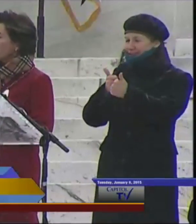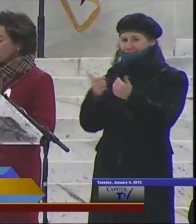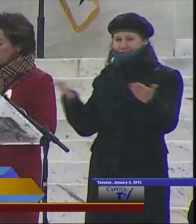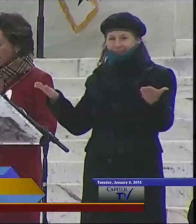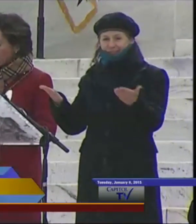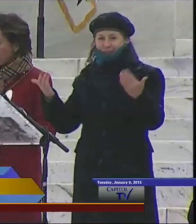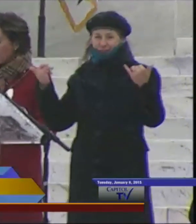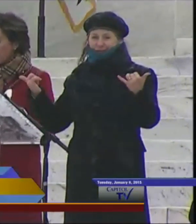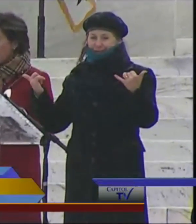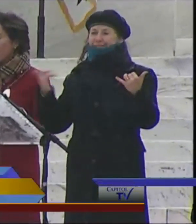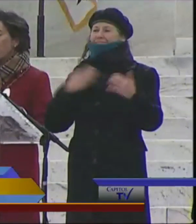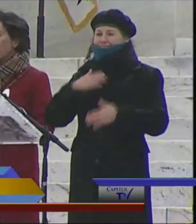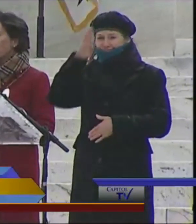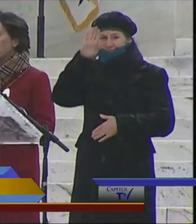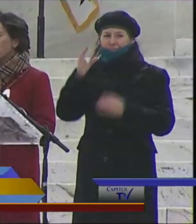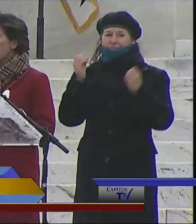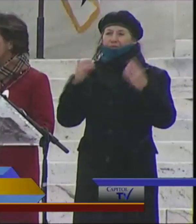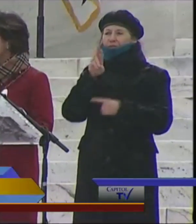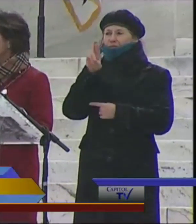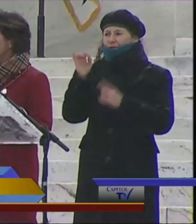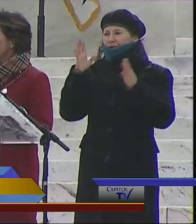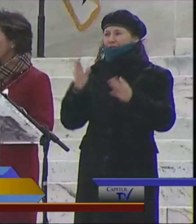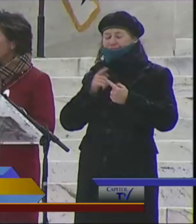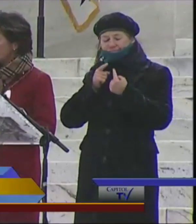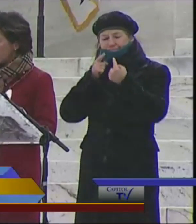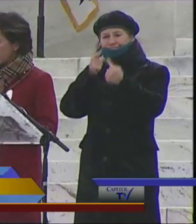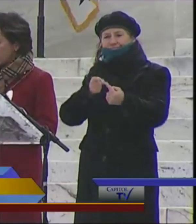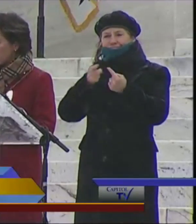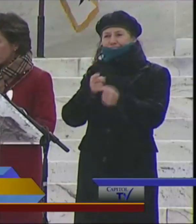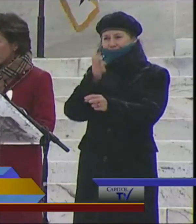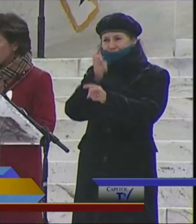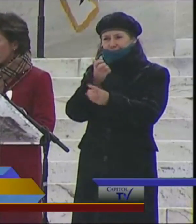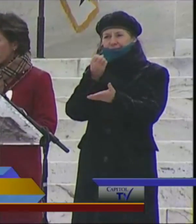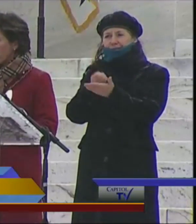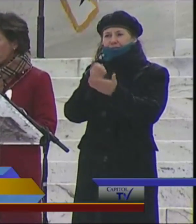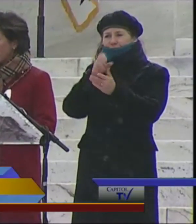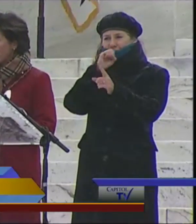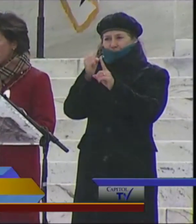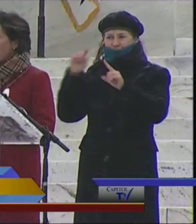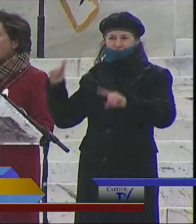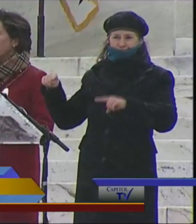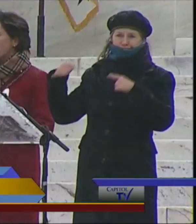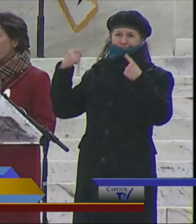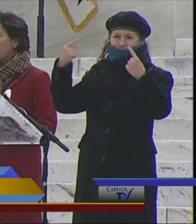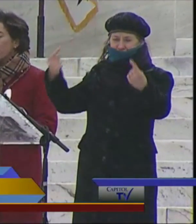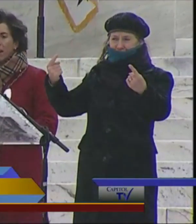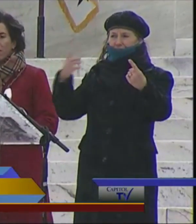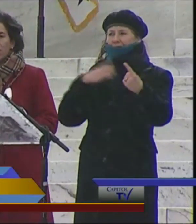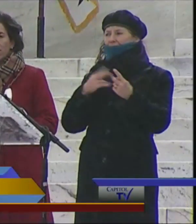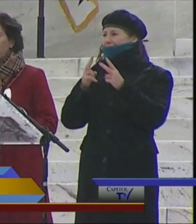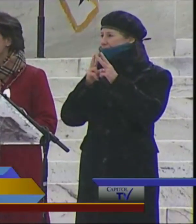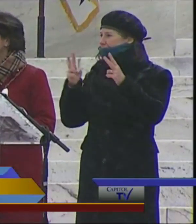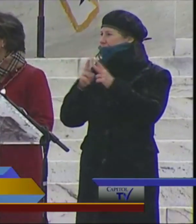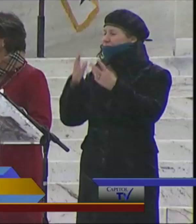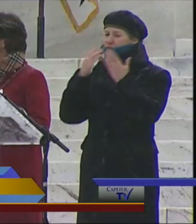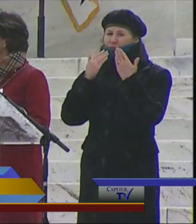us, mindful of the many Rhode Islanders struggling with some of the toughest economic conditions we've ever faced, and deeply grateful